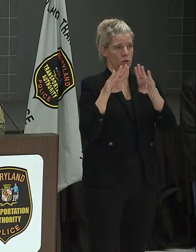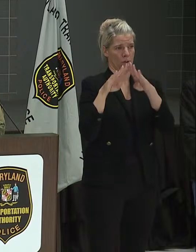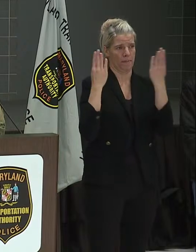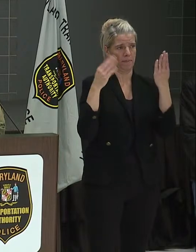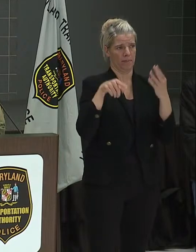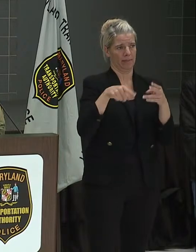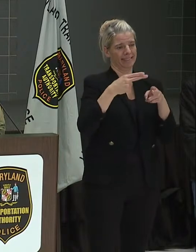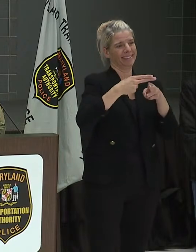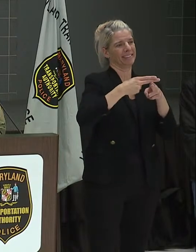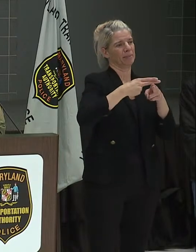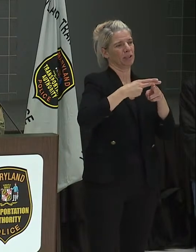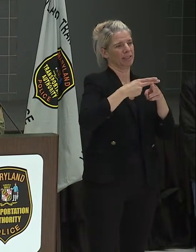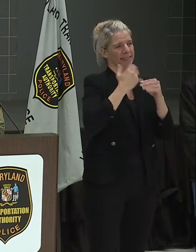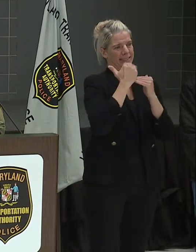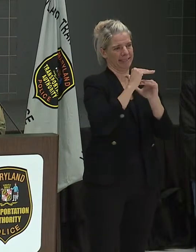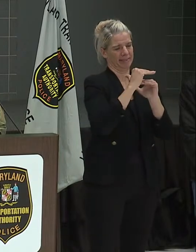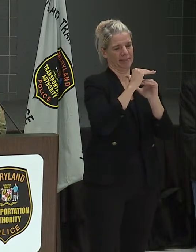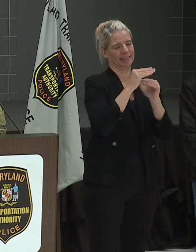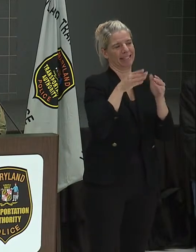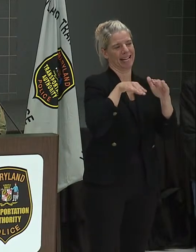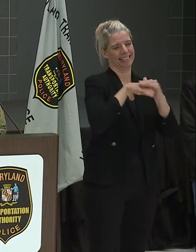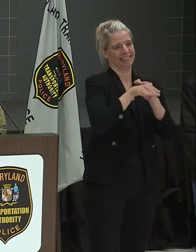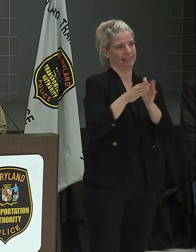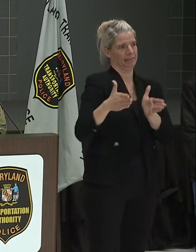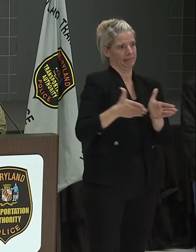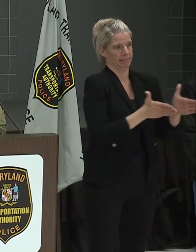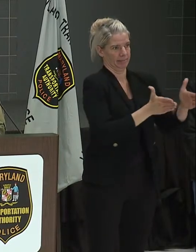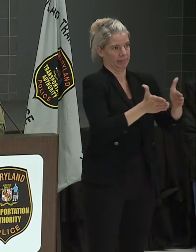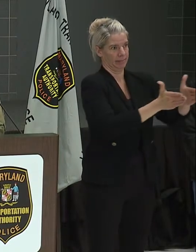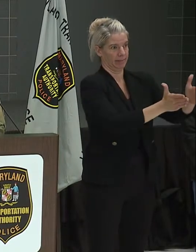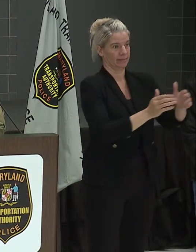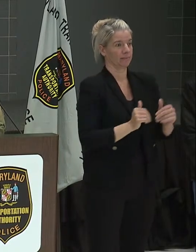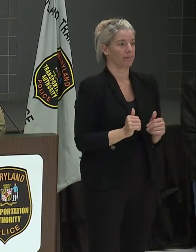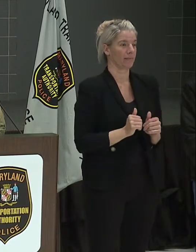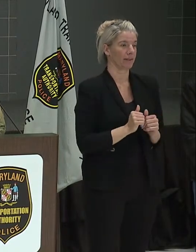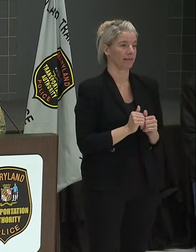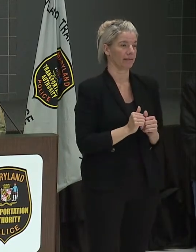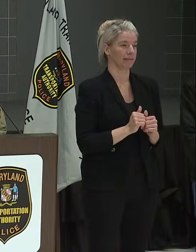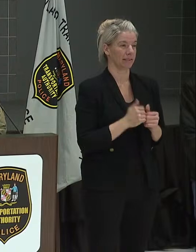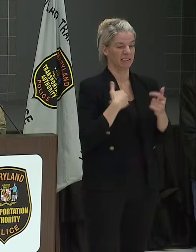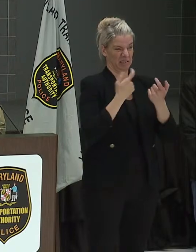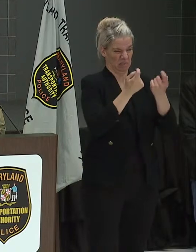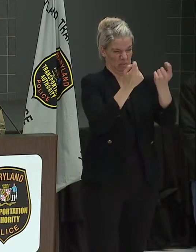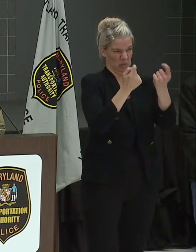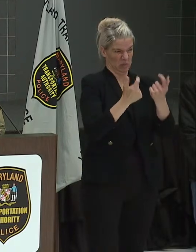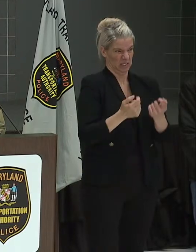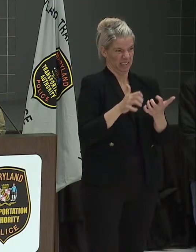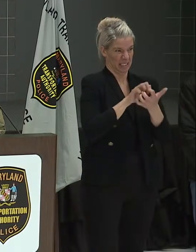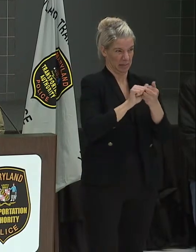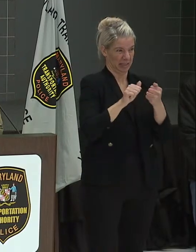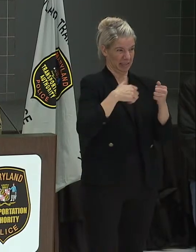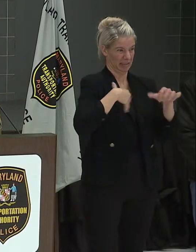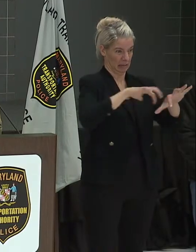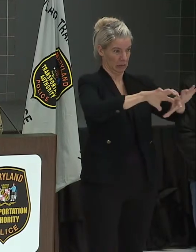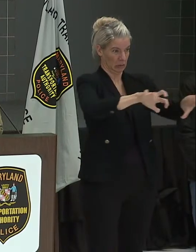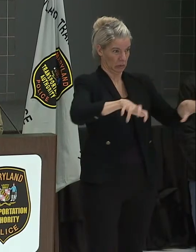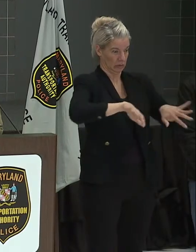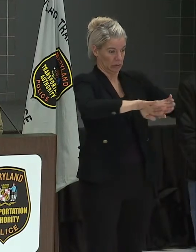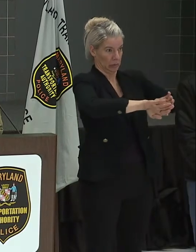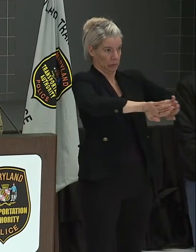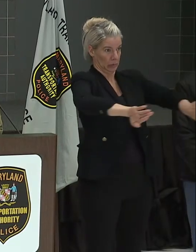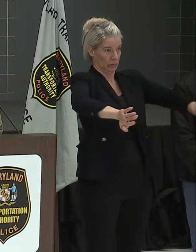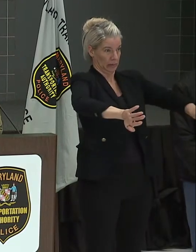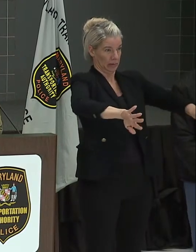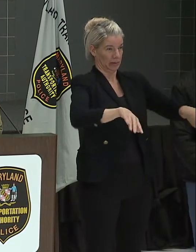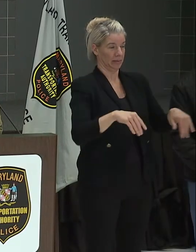limited access channel. And right now we're removing the wreckage that's wrapped around the pillar that's across from the dolly. It's really important to get